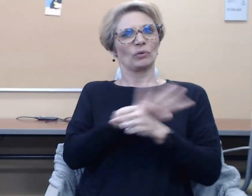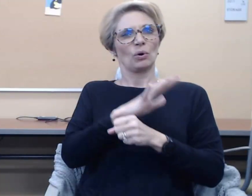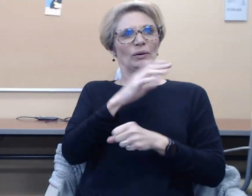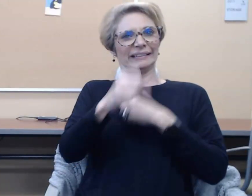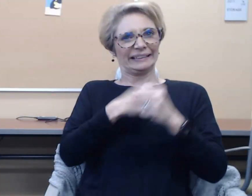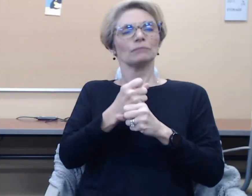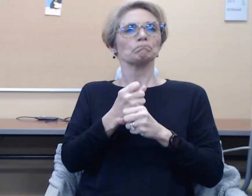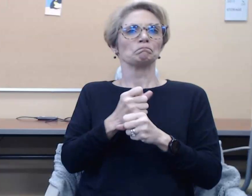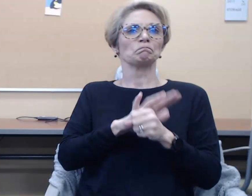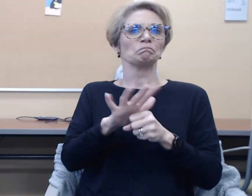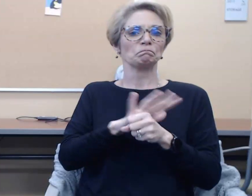how did you actually fare throughout the year.